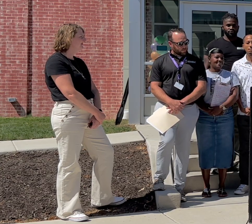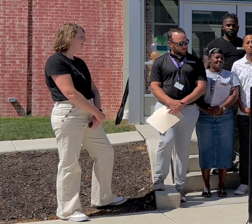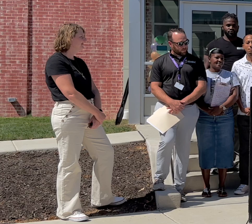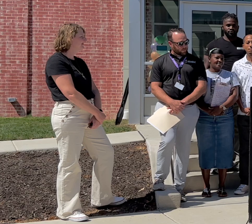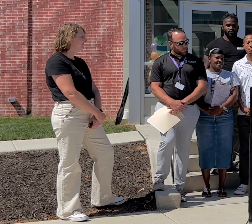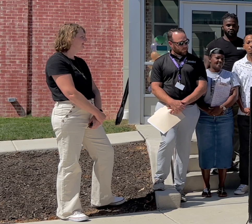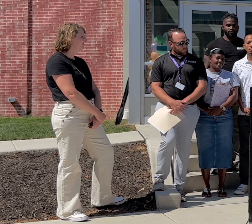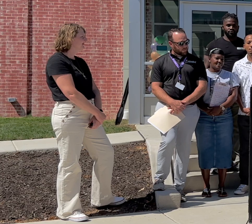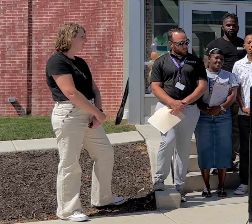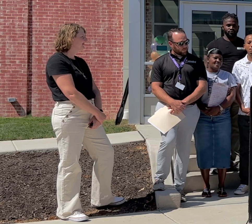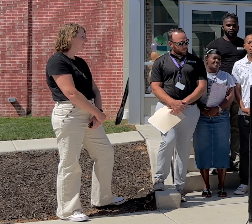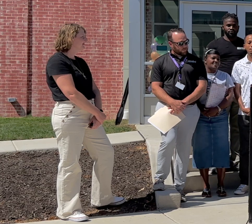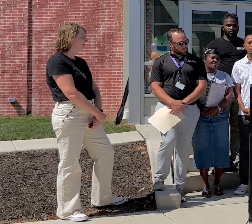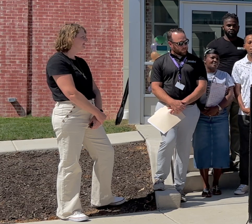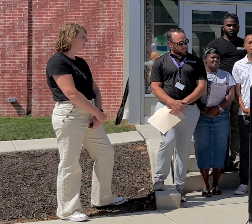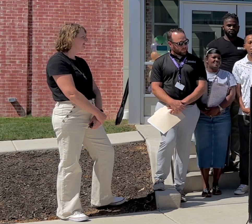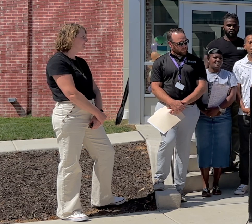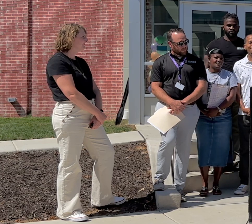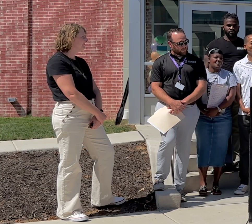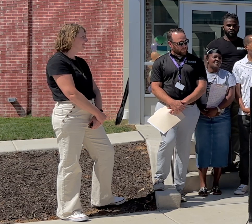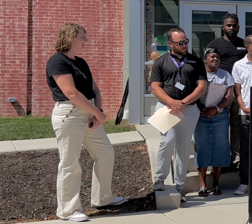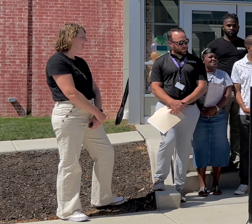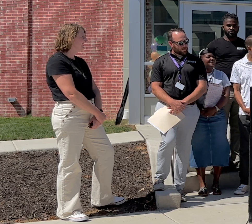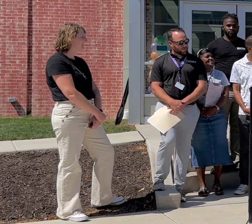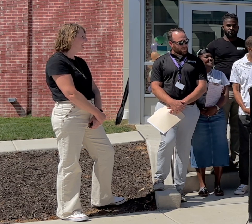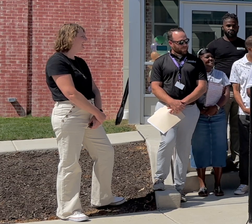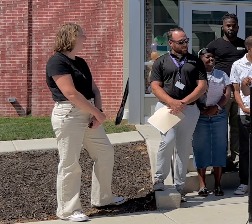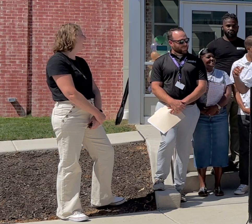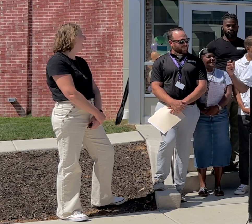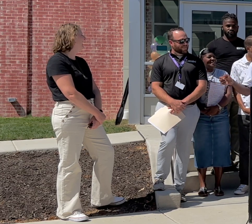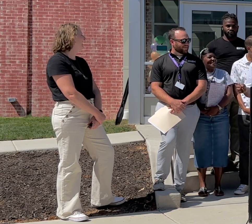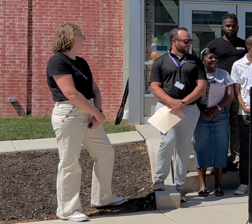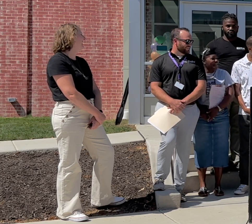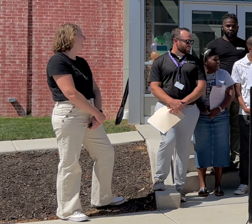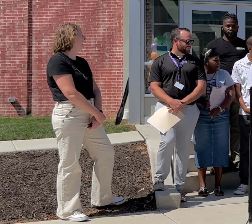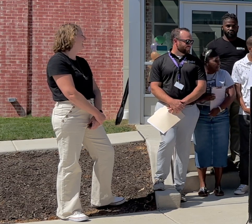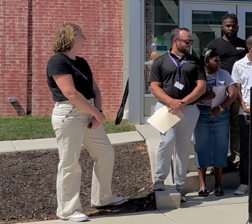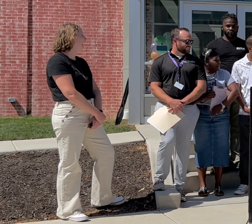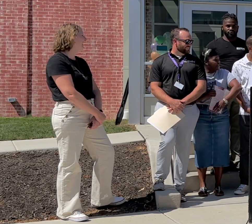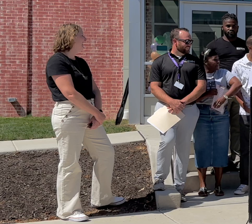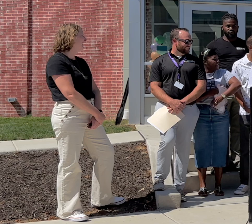it over to the best councilwoman that South Baltimore has ever had,